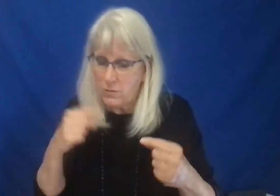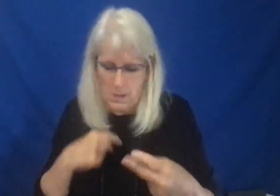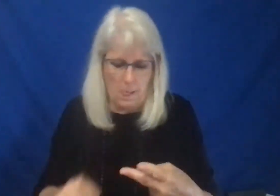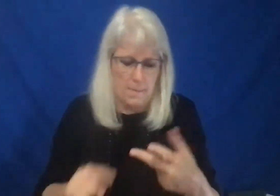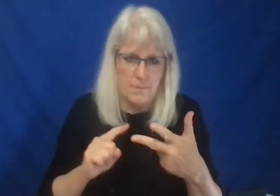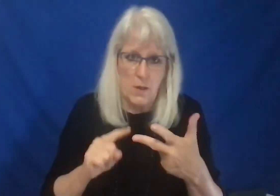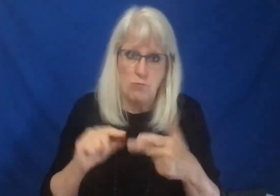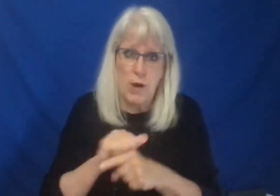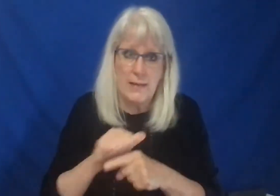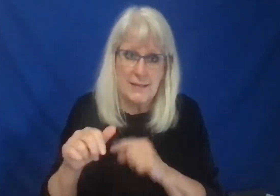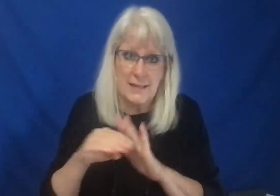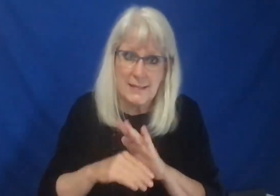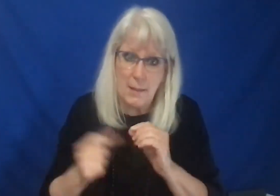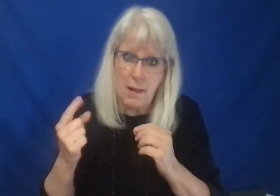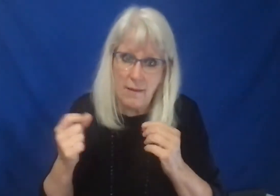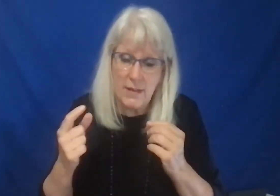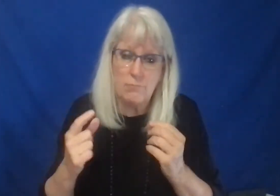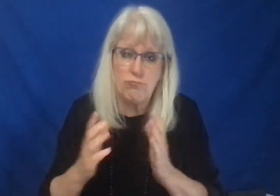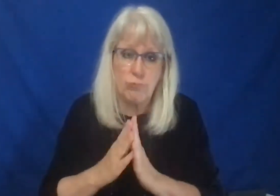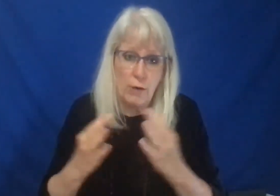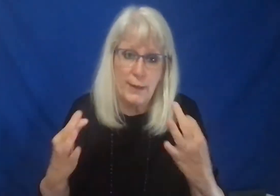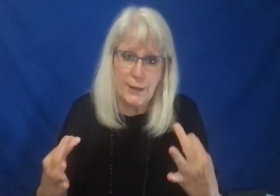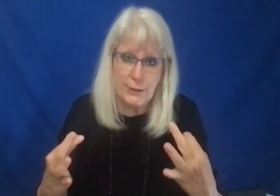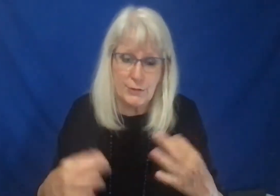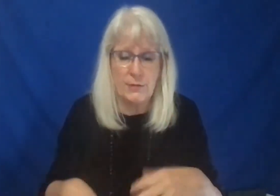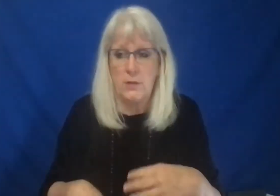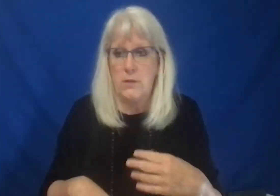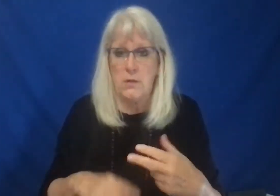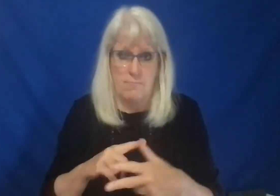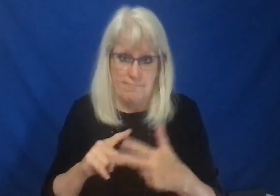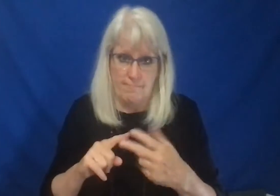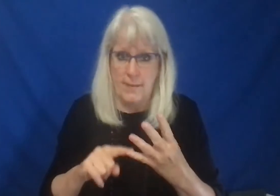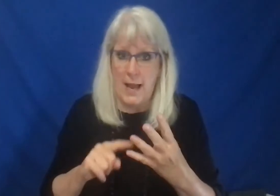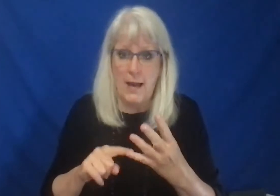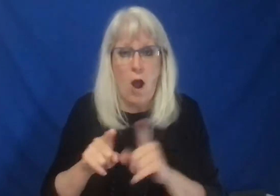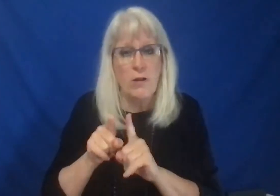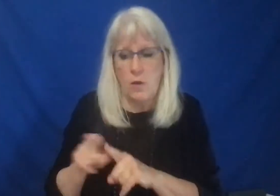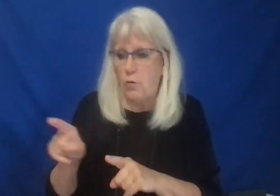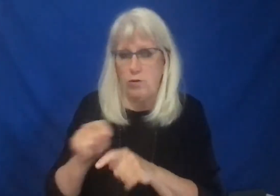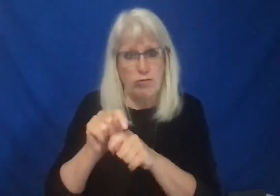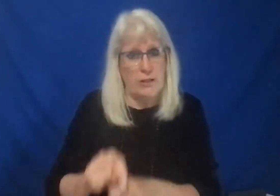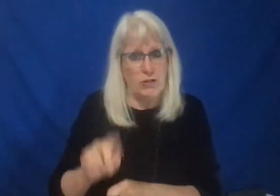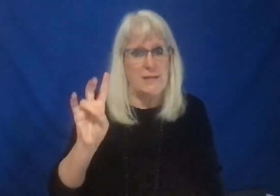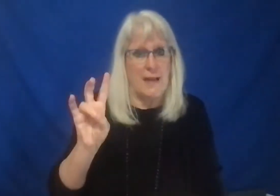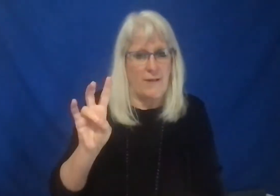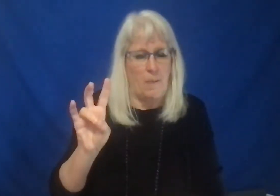practicing step 11. And it also invokes tradition 7 and being emotionally